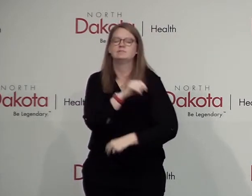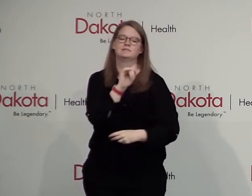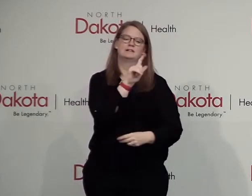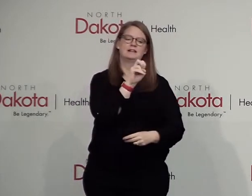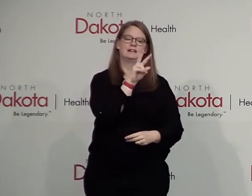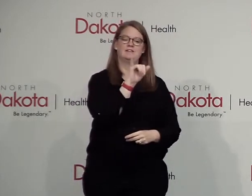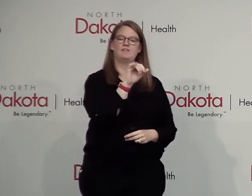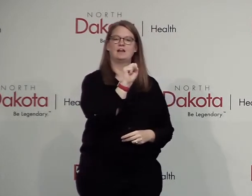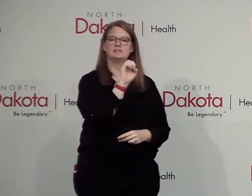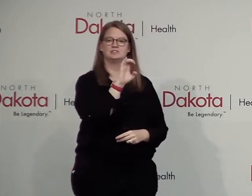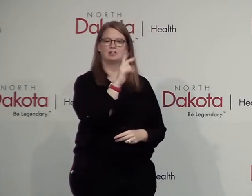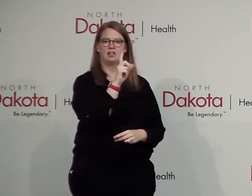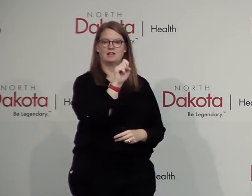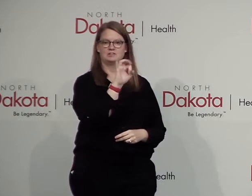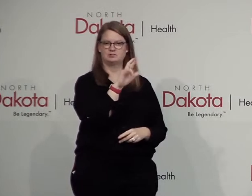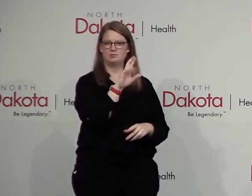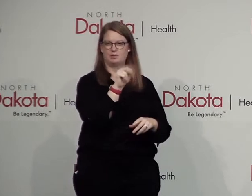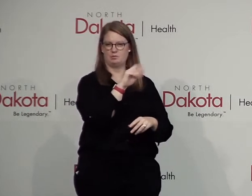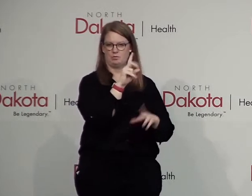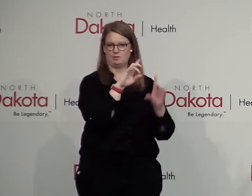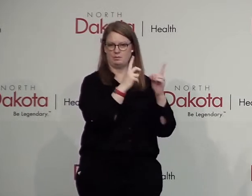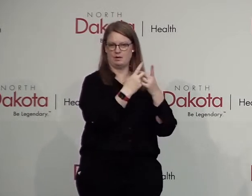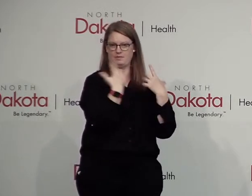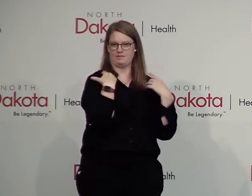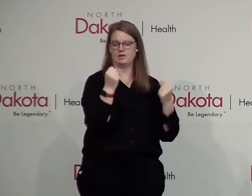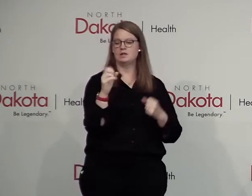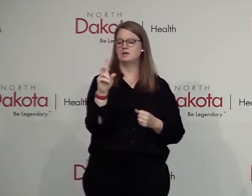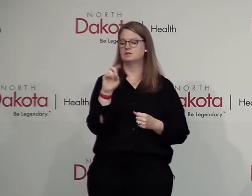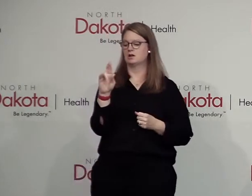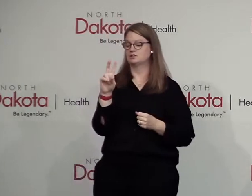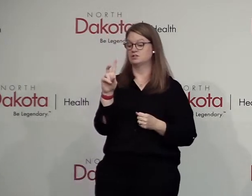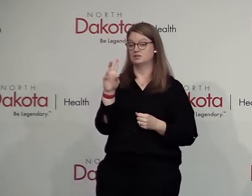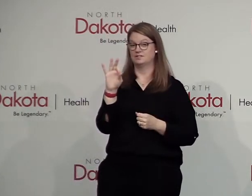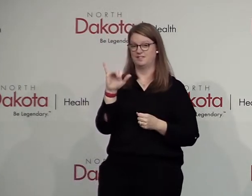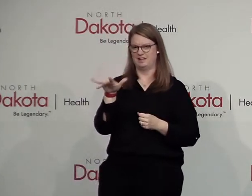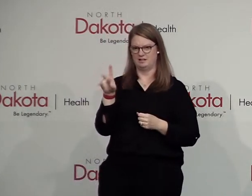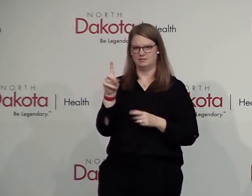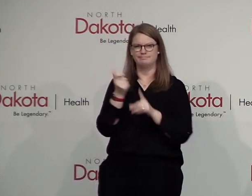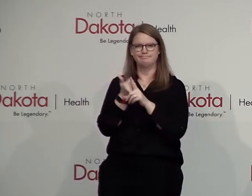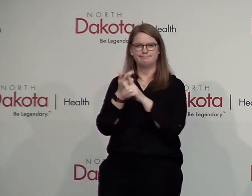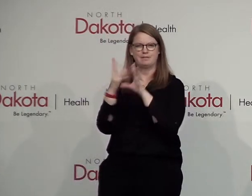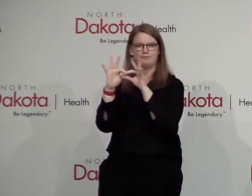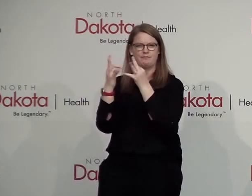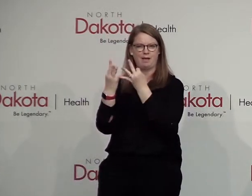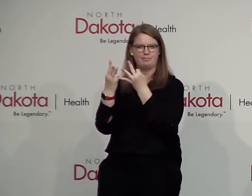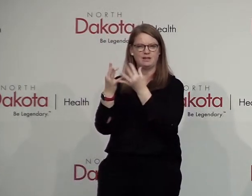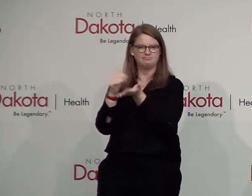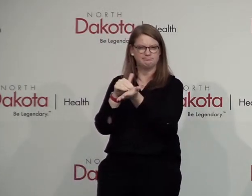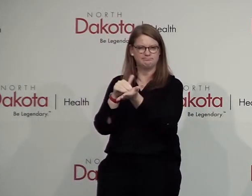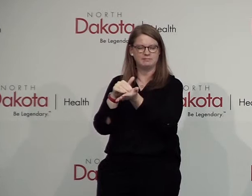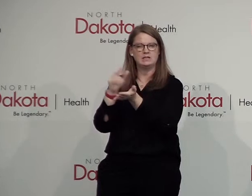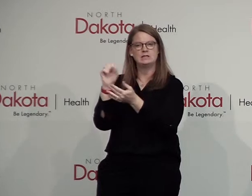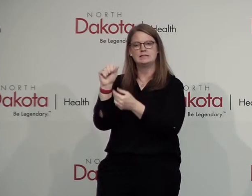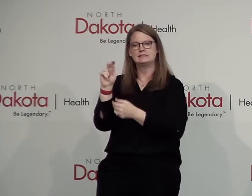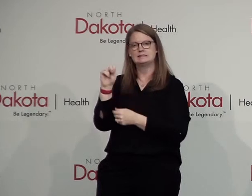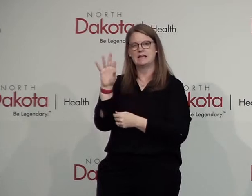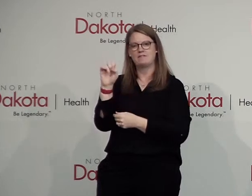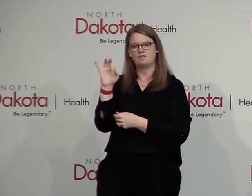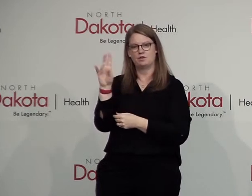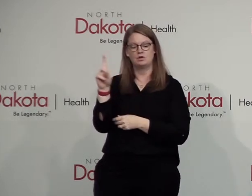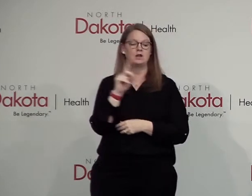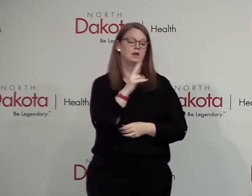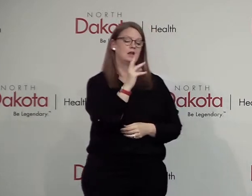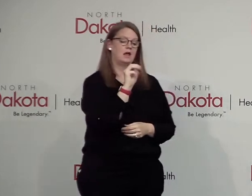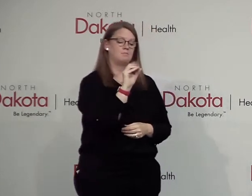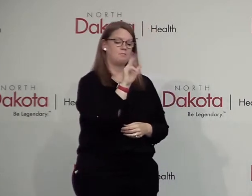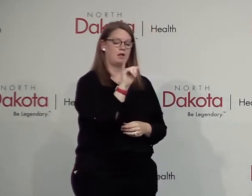Influenza Surveillance Coordinator with North Dakota Department of Health. Dr. David Field, who's a family practice physician at Sanford Health. And then Molly Hall, the